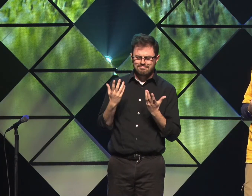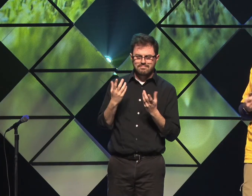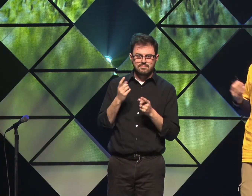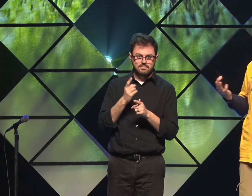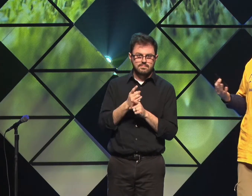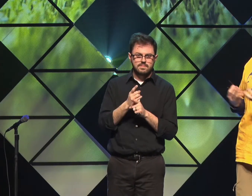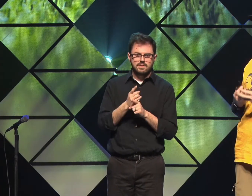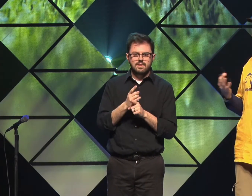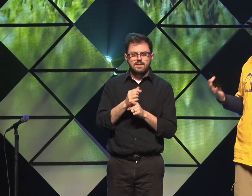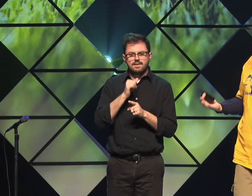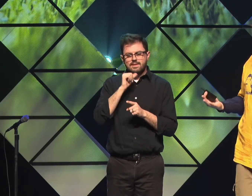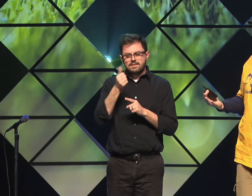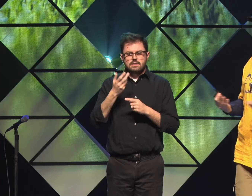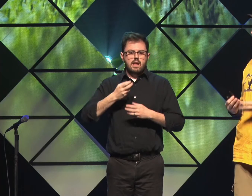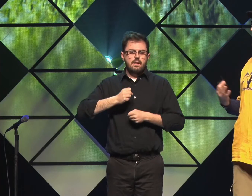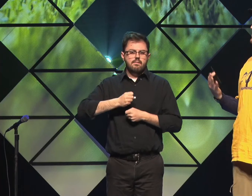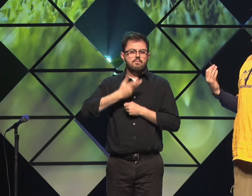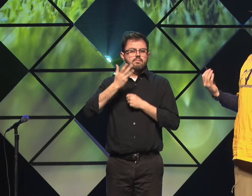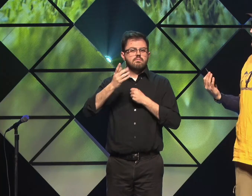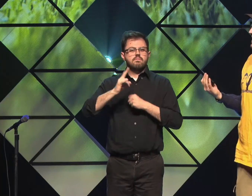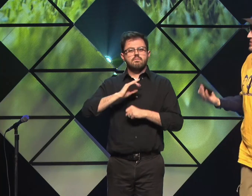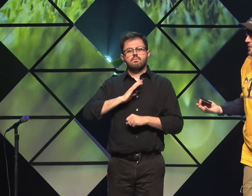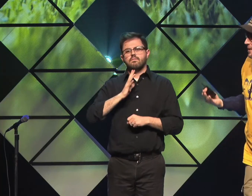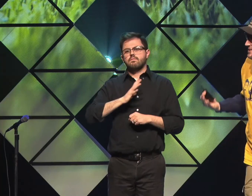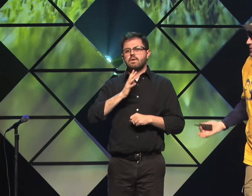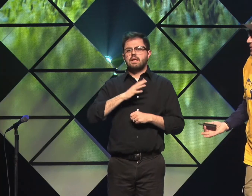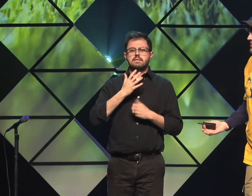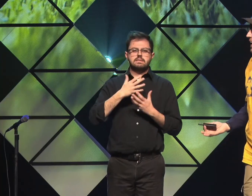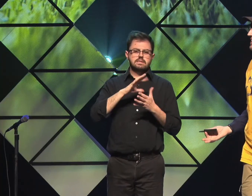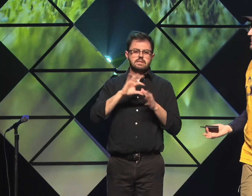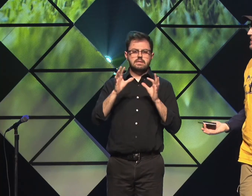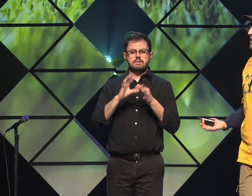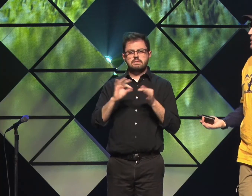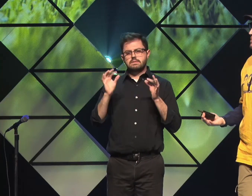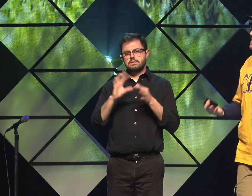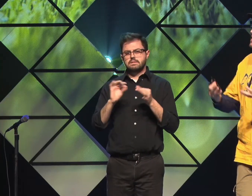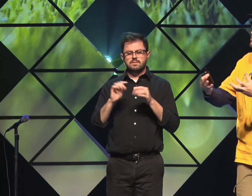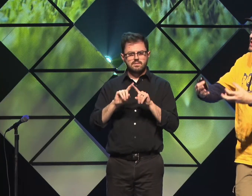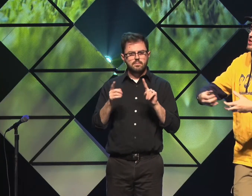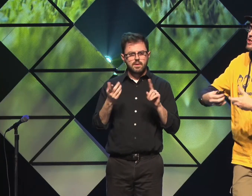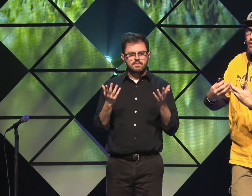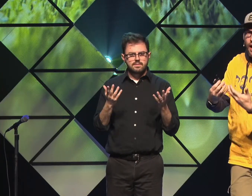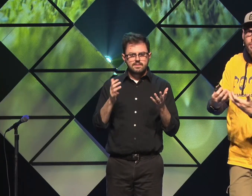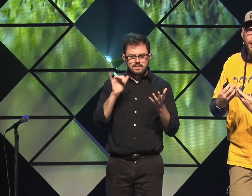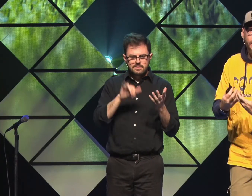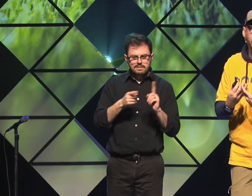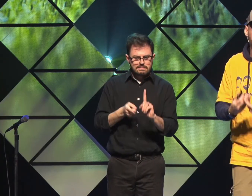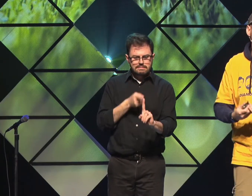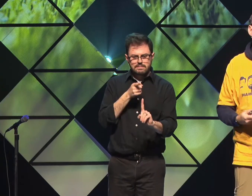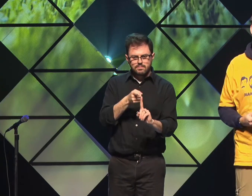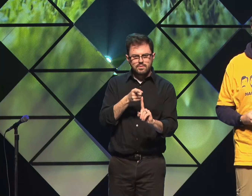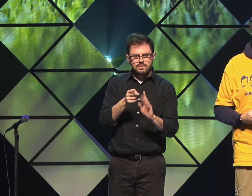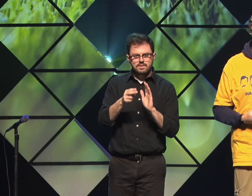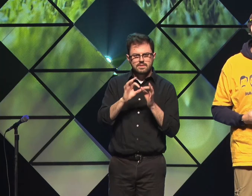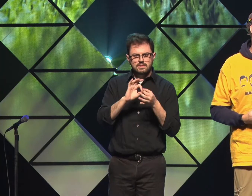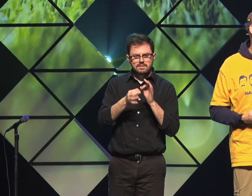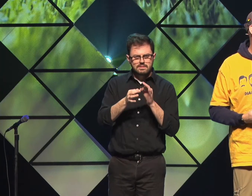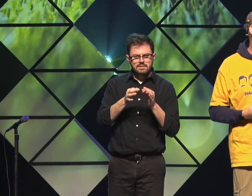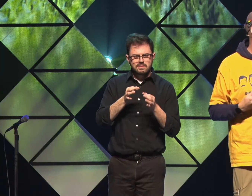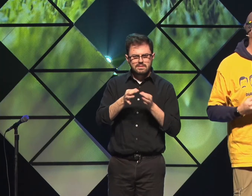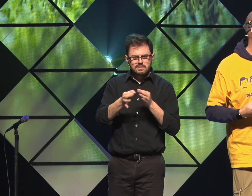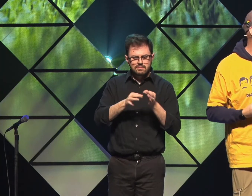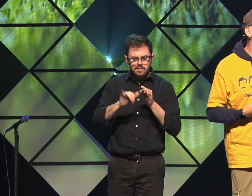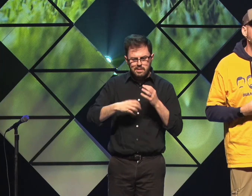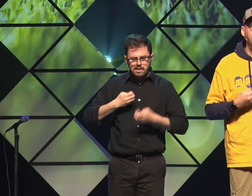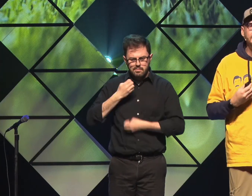as artistic or poetic language as "why so downcast, O my soul," right? But that's really describing that emotion.